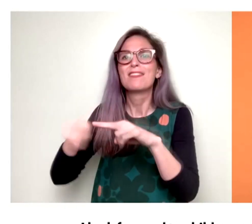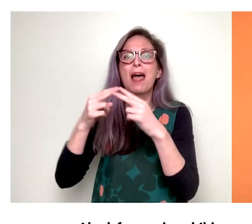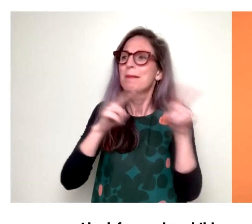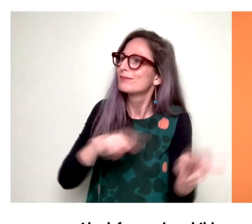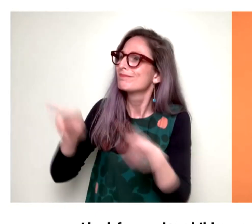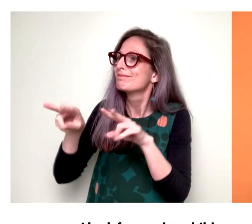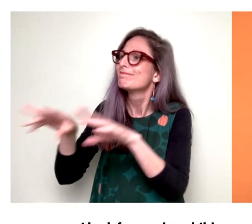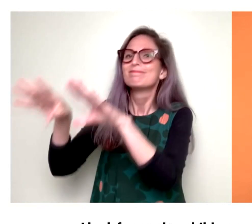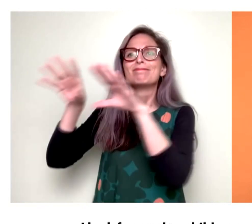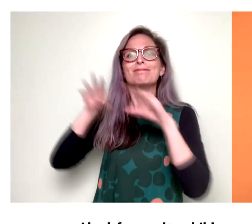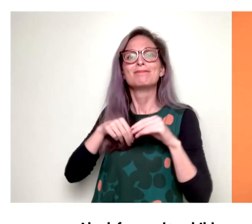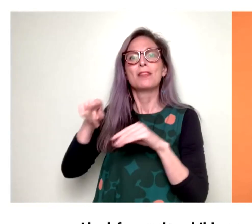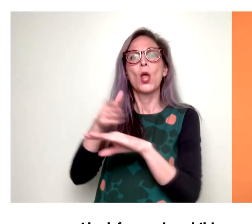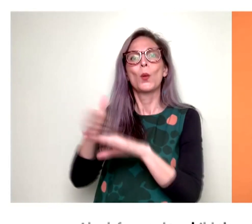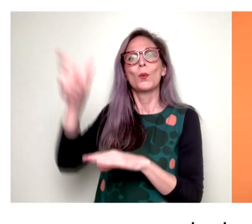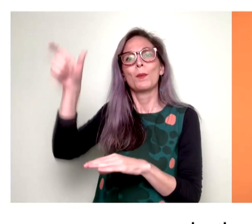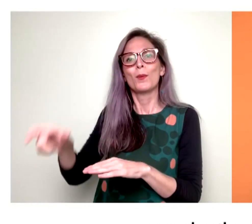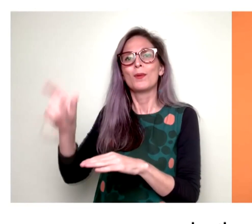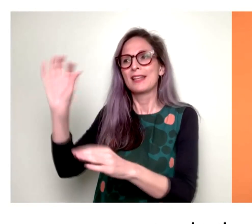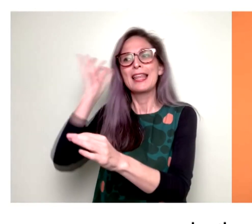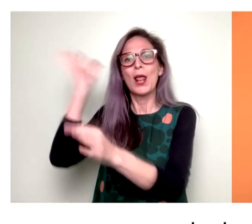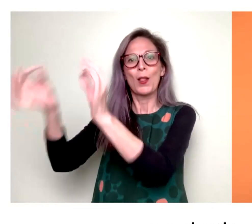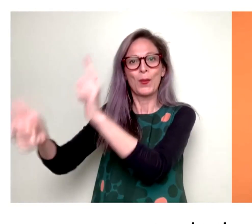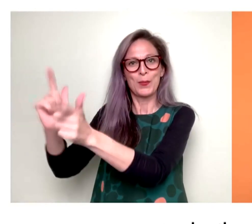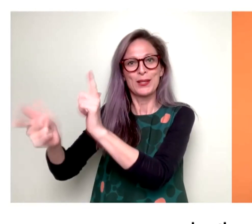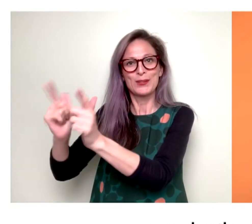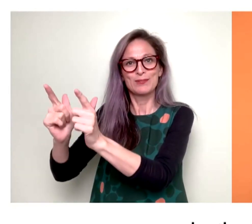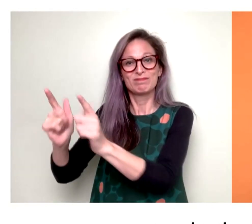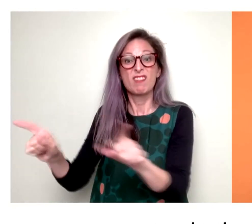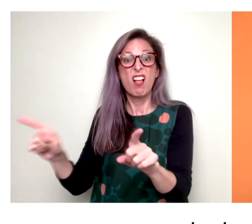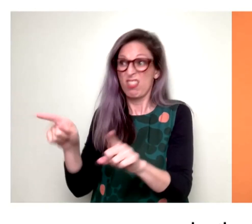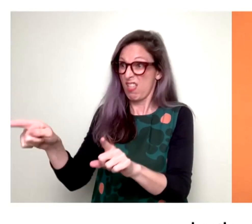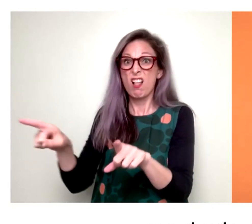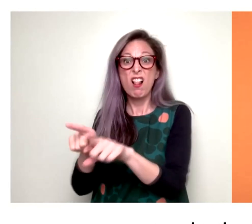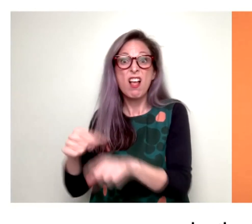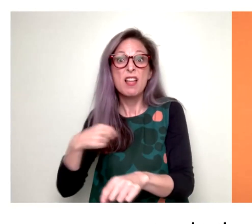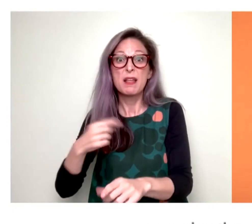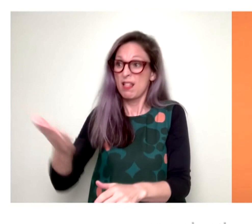families embracing them as much as they did when I began.